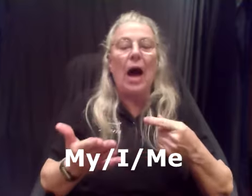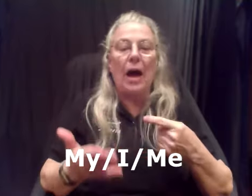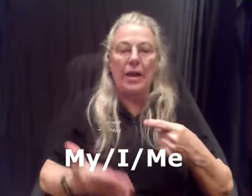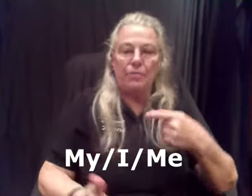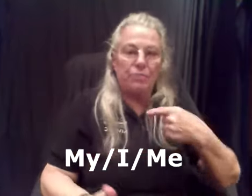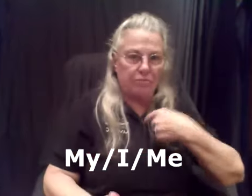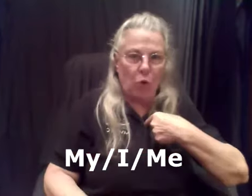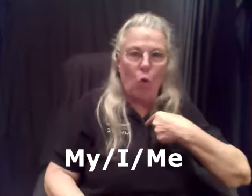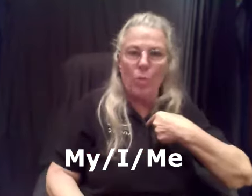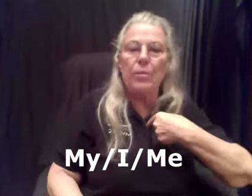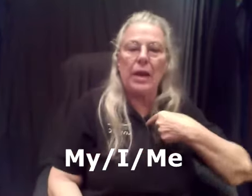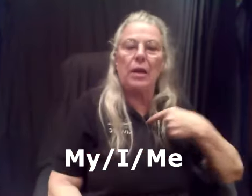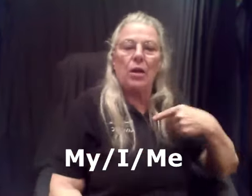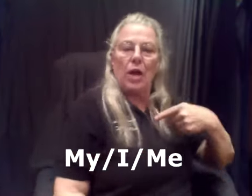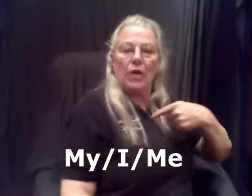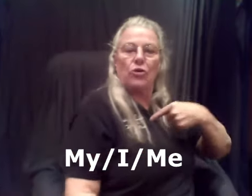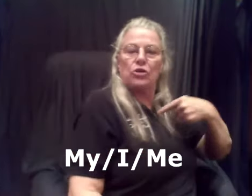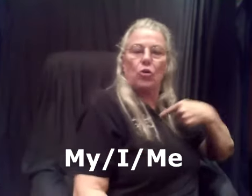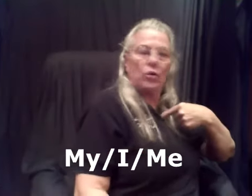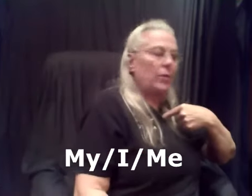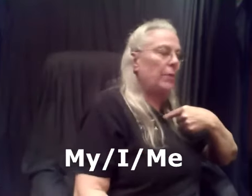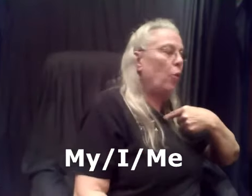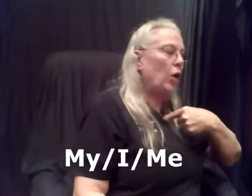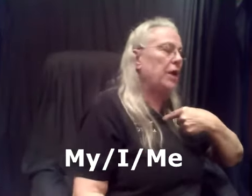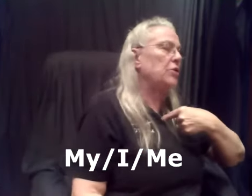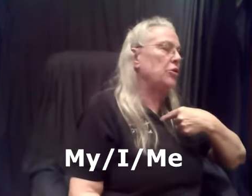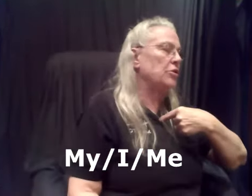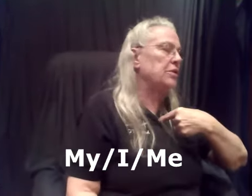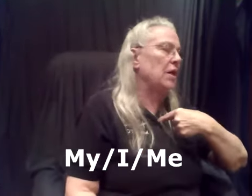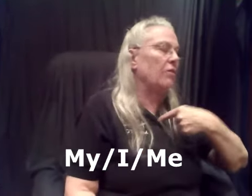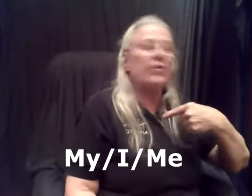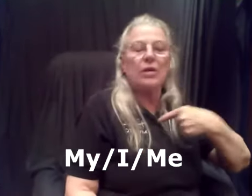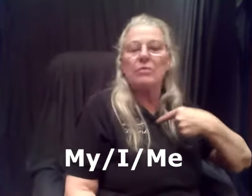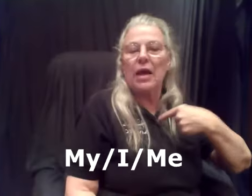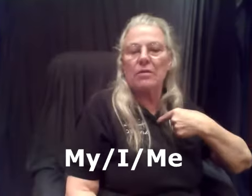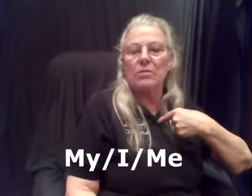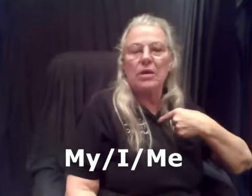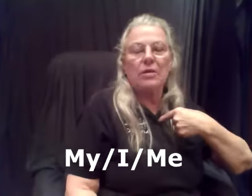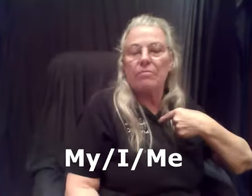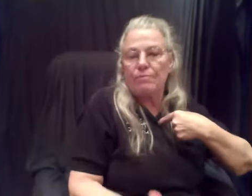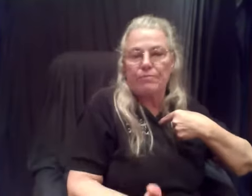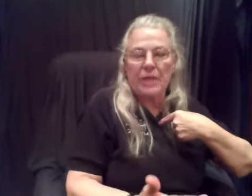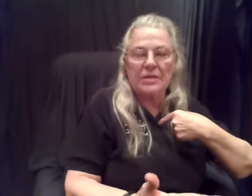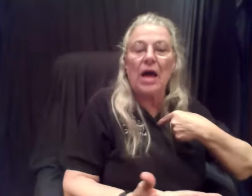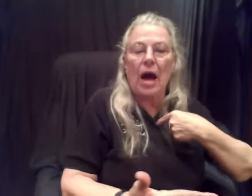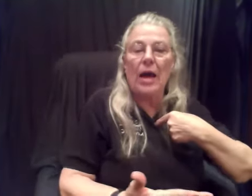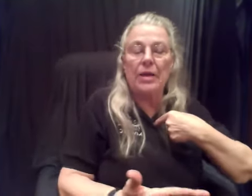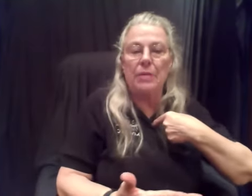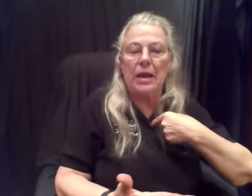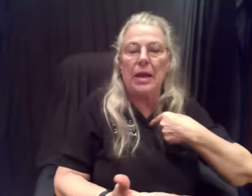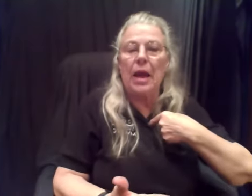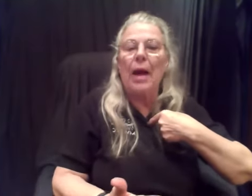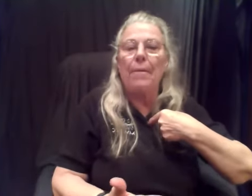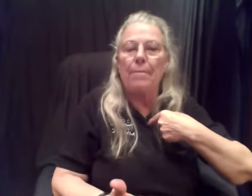I, or me, and you're just going to be pointing to yourself, and that's I and me.